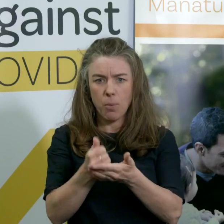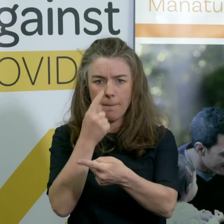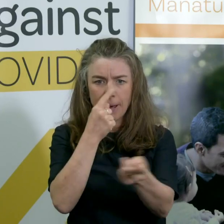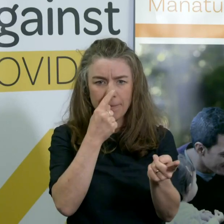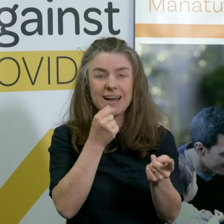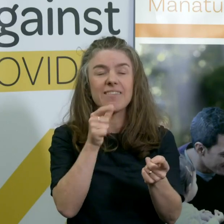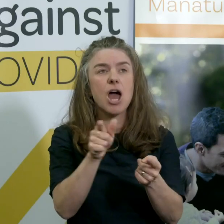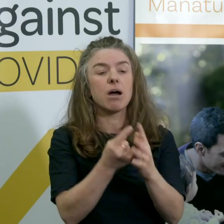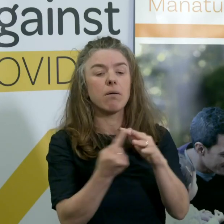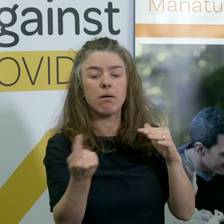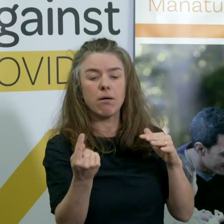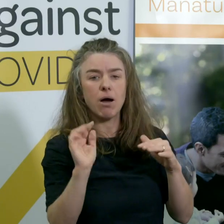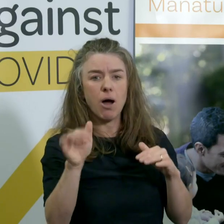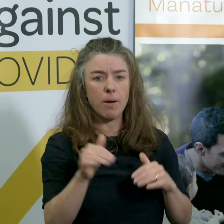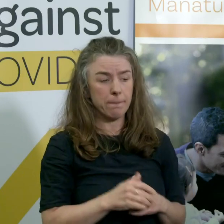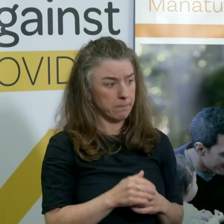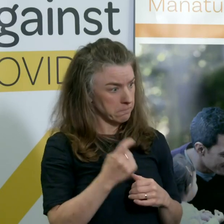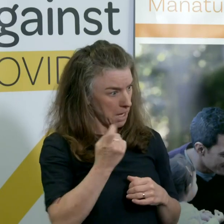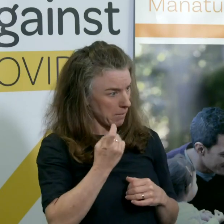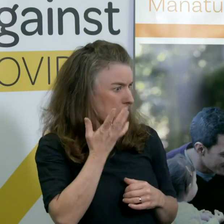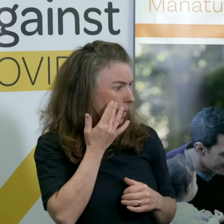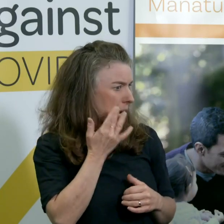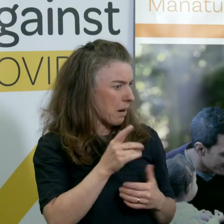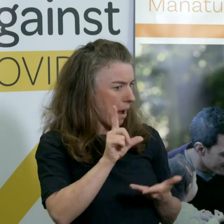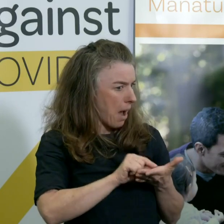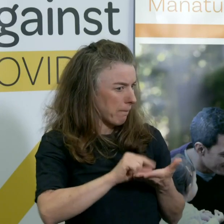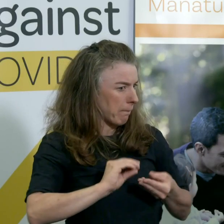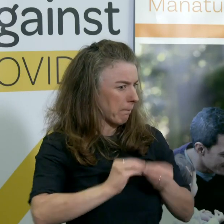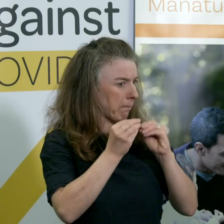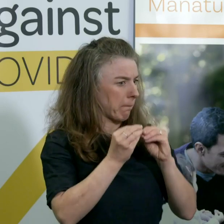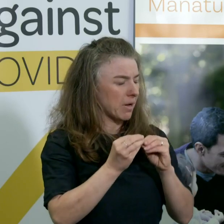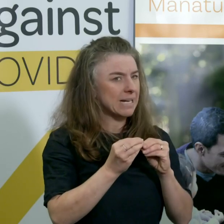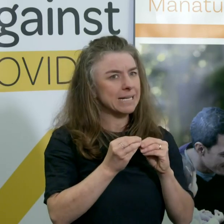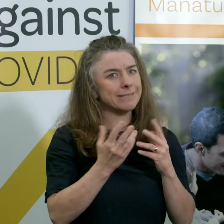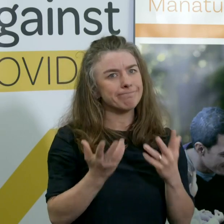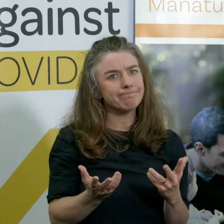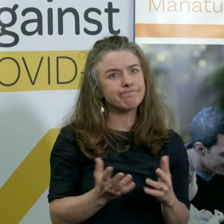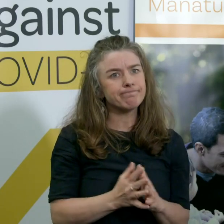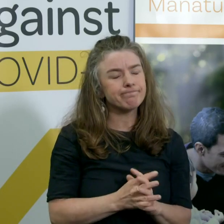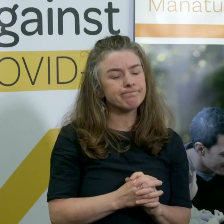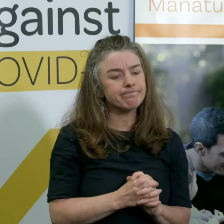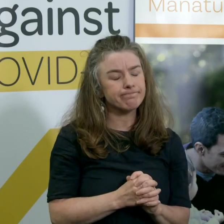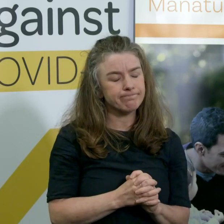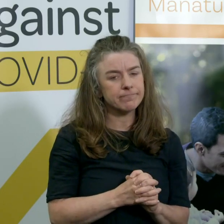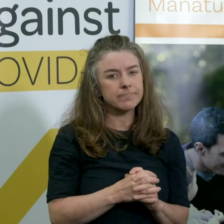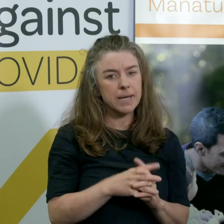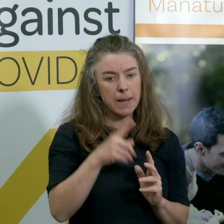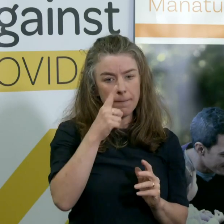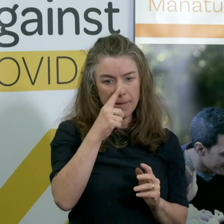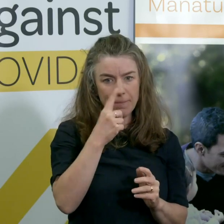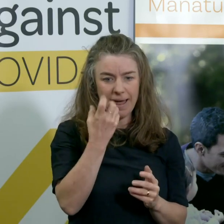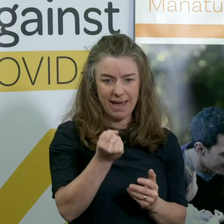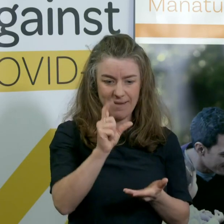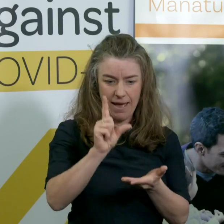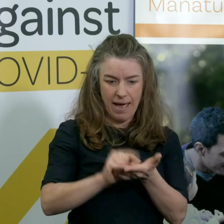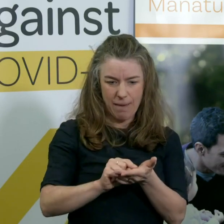that they need. So we're looking at all those How far away could we be of creating such an app? I think it's people who already have apps that they're keen